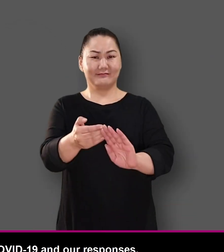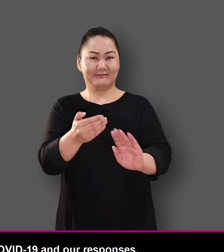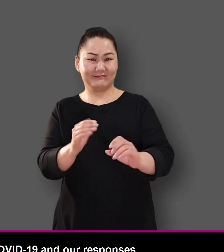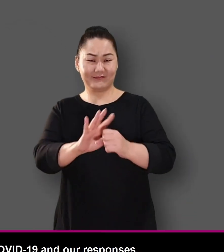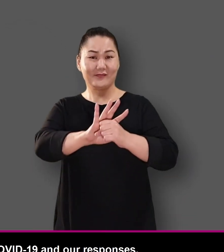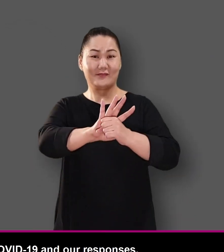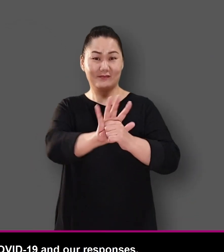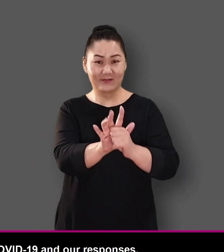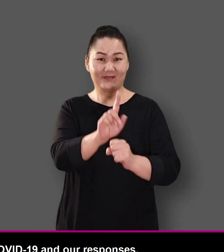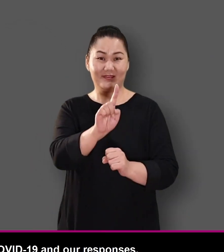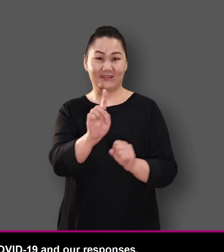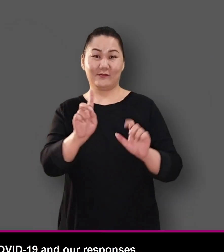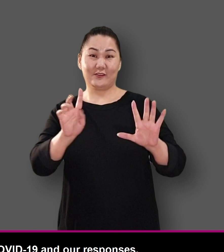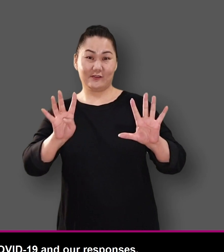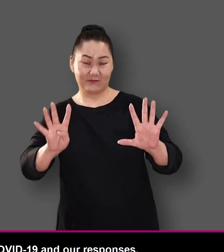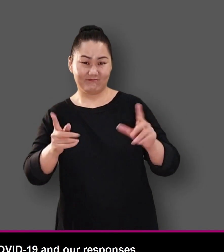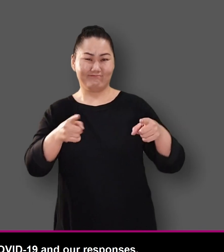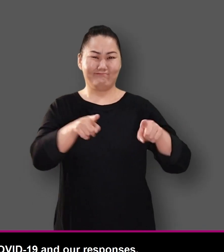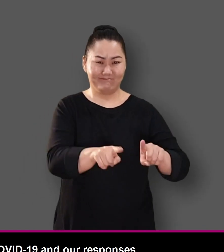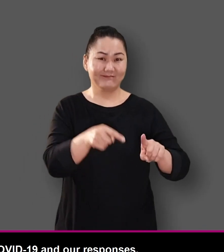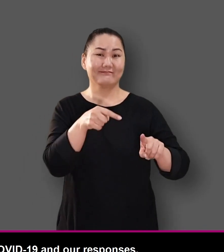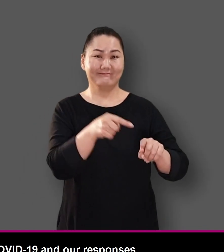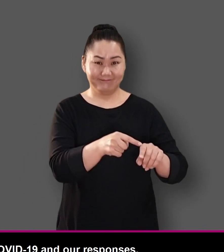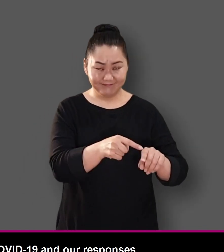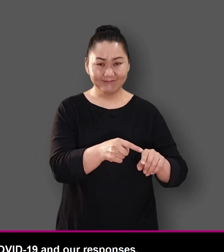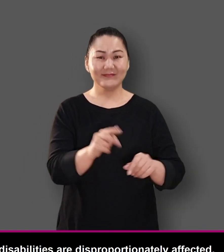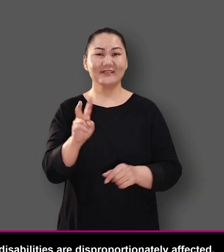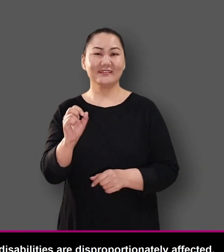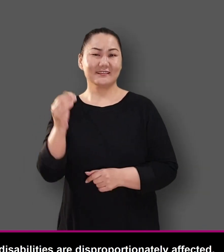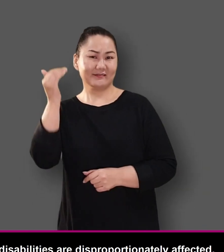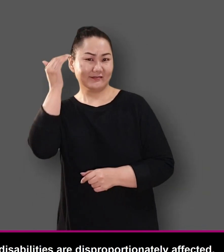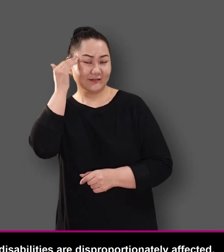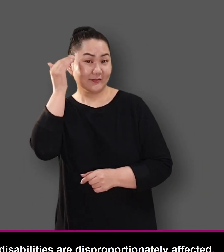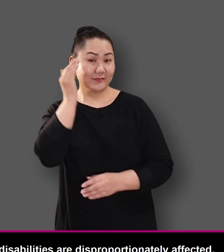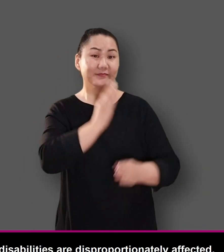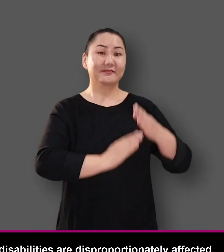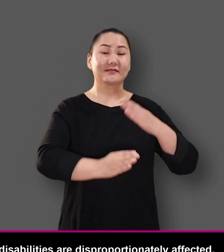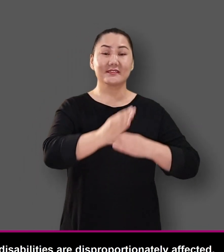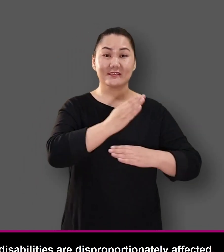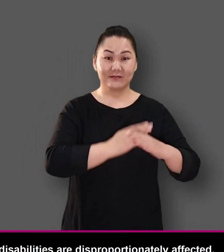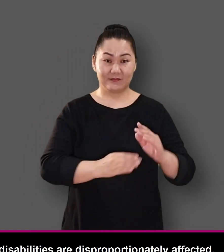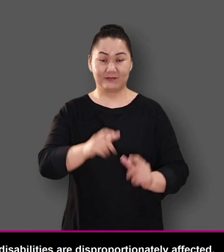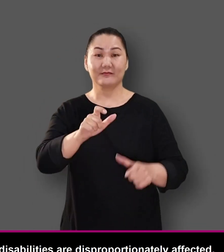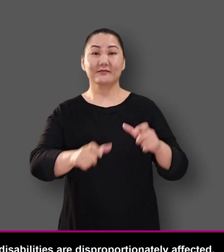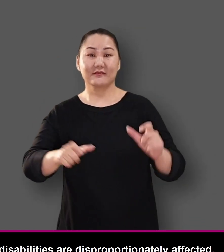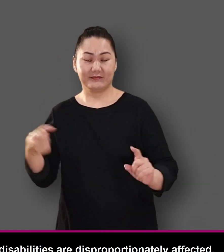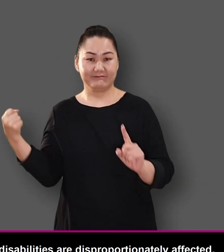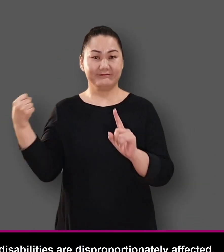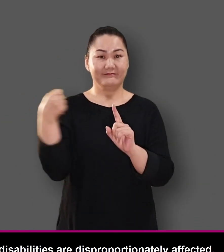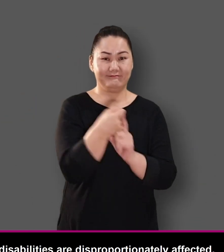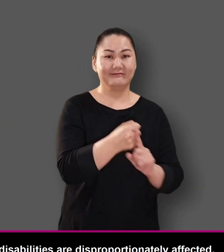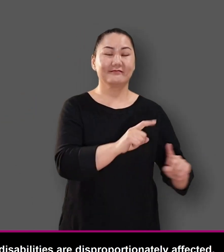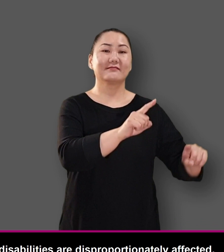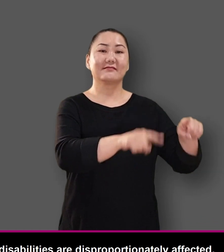Due to the onset of COVID-19 and our responses, we have learned that persons with disabilities are disproportionately